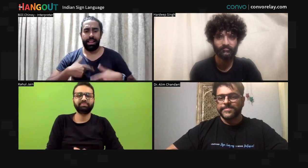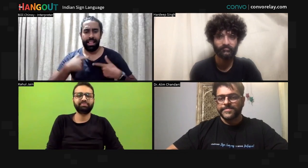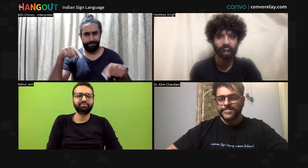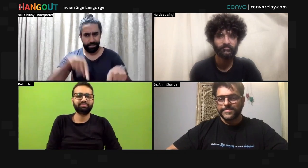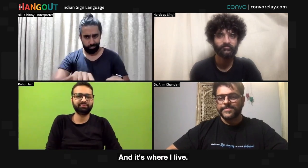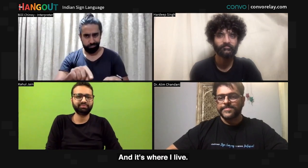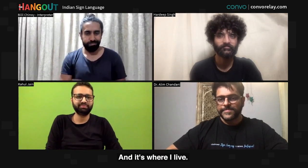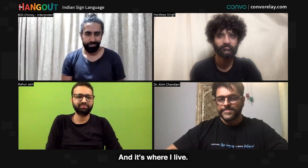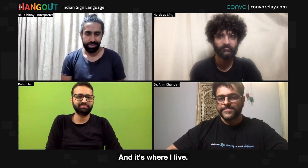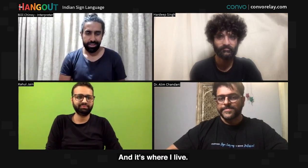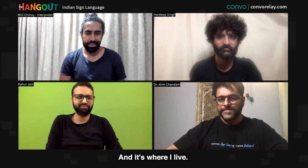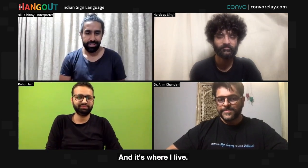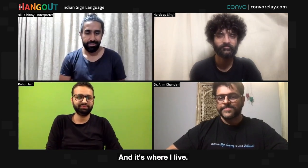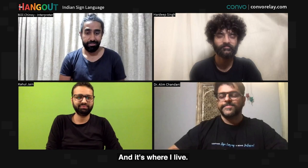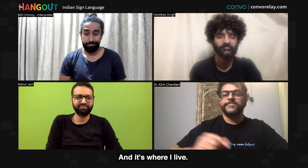And that's where I live.